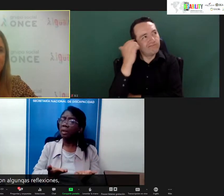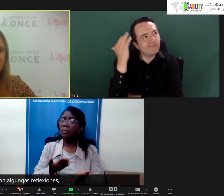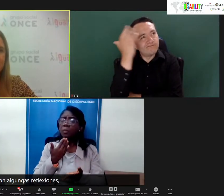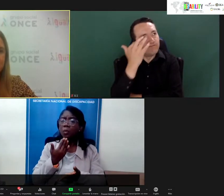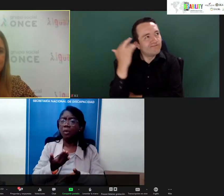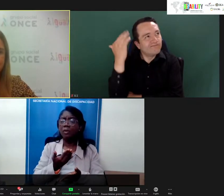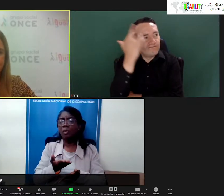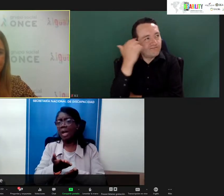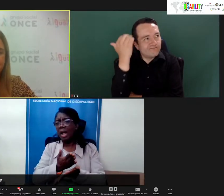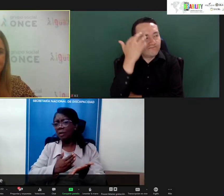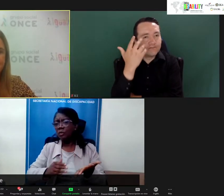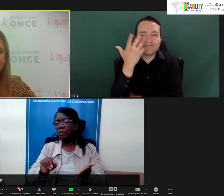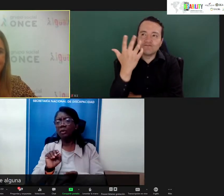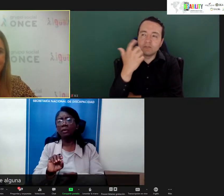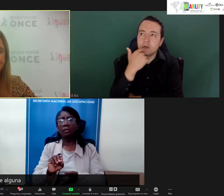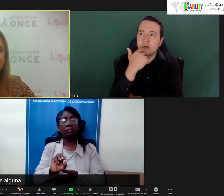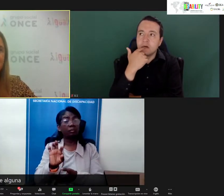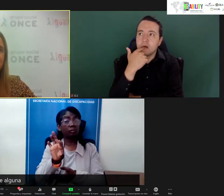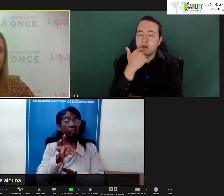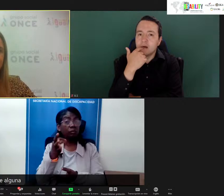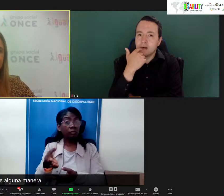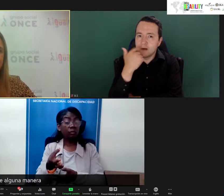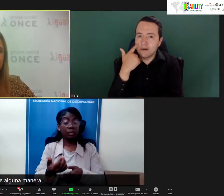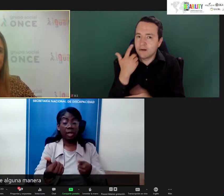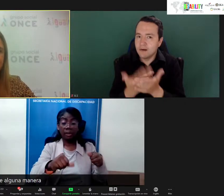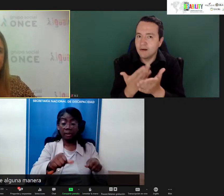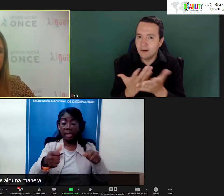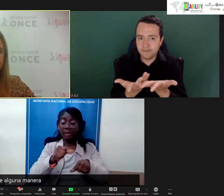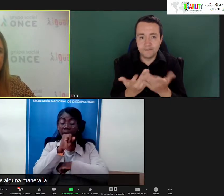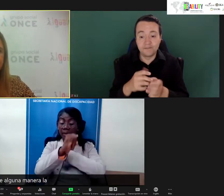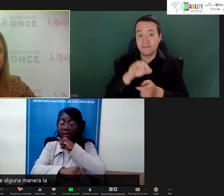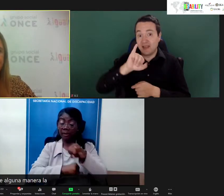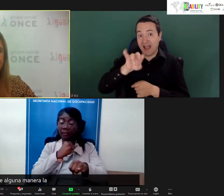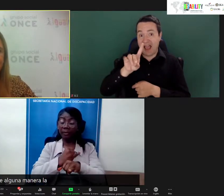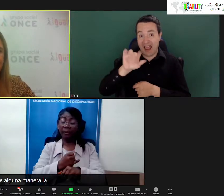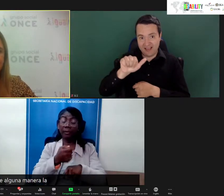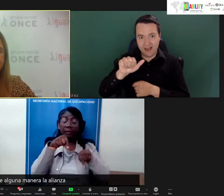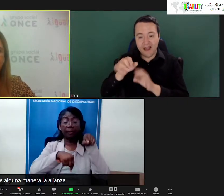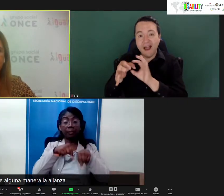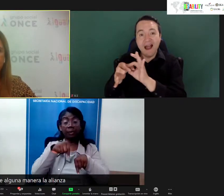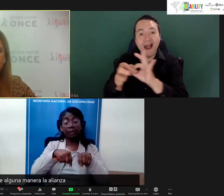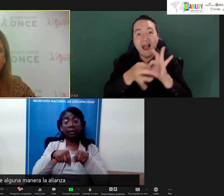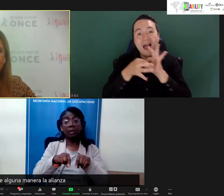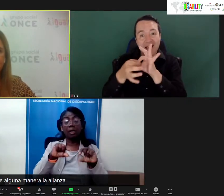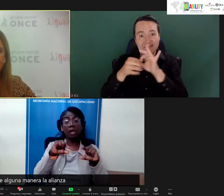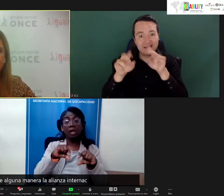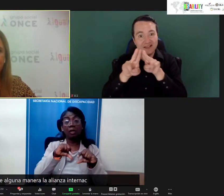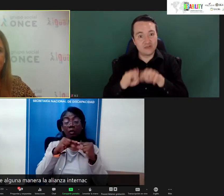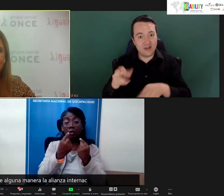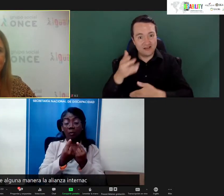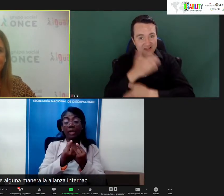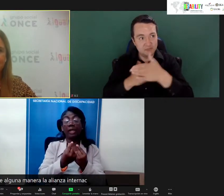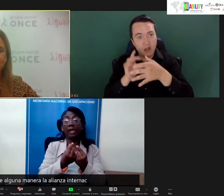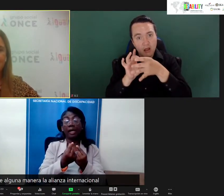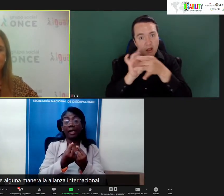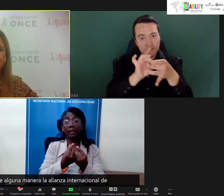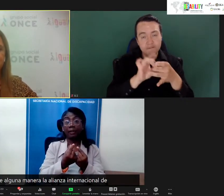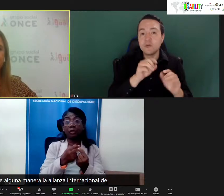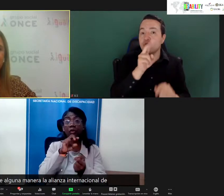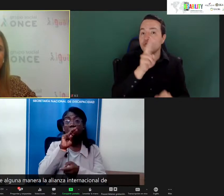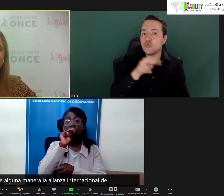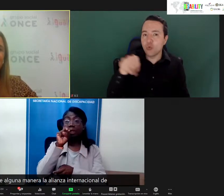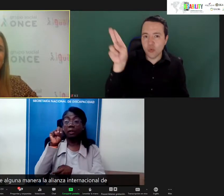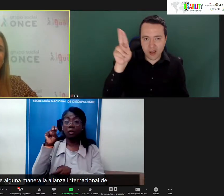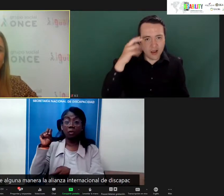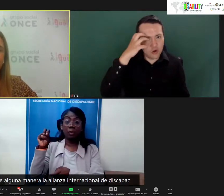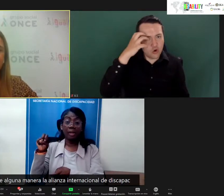reflecting on the fact that somehow or actually the international alliance for disability and